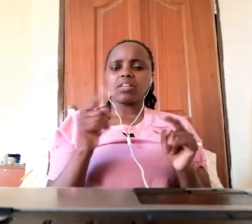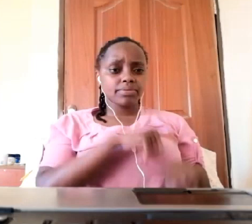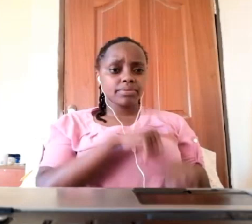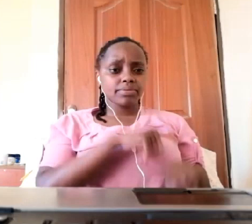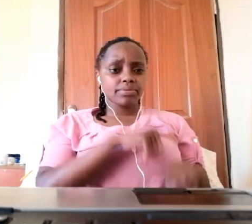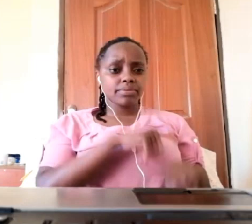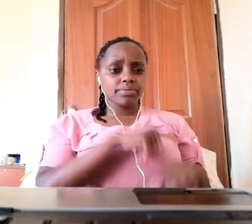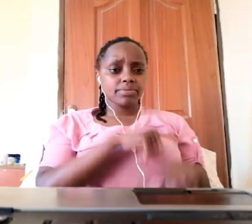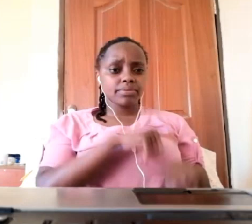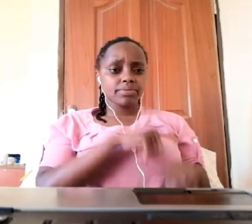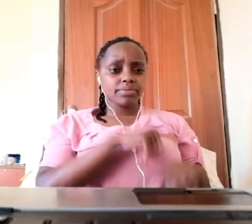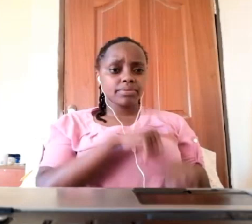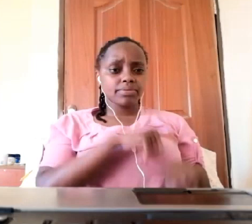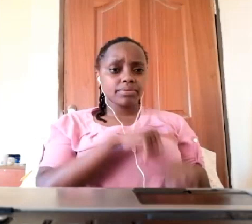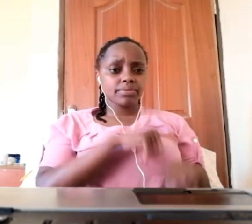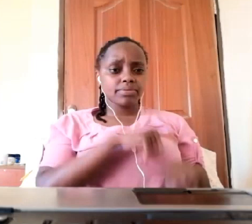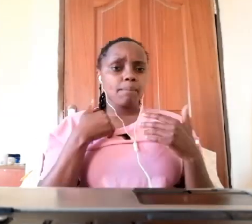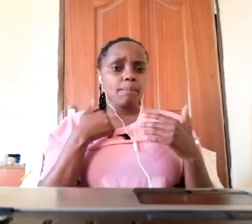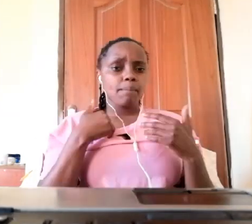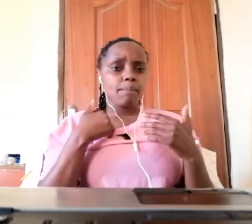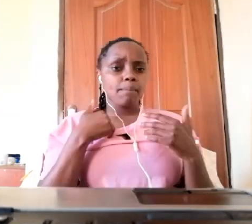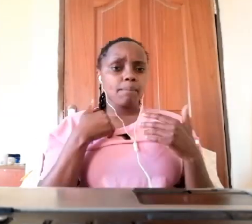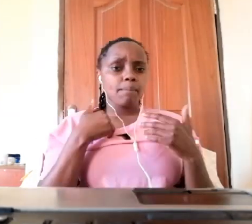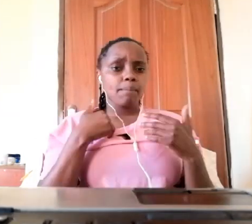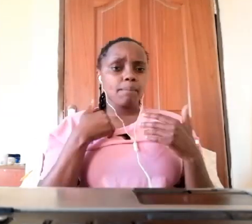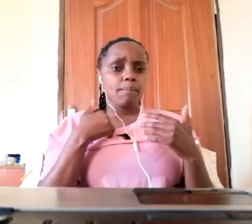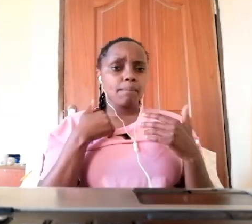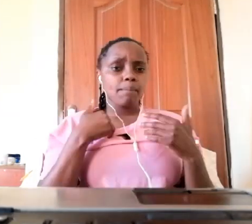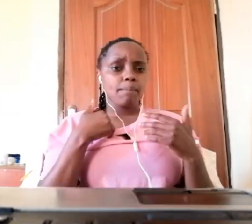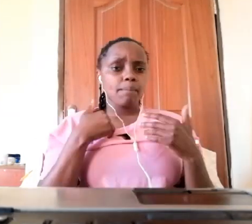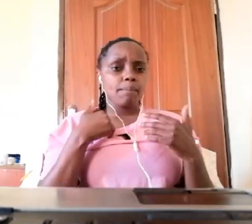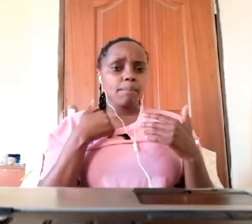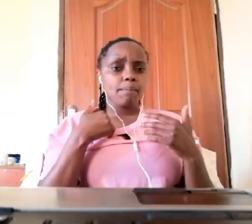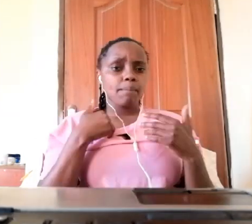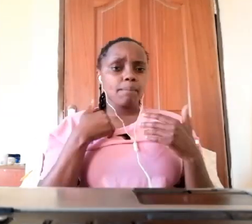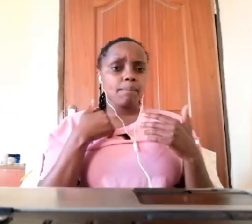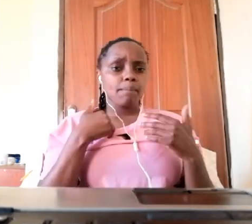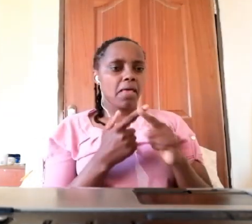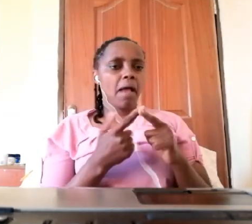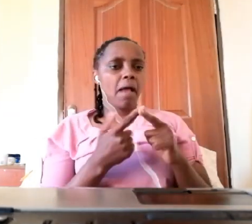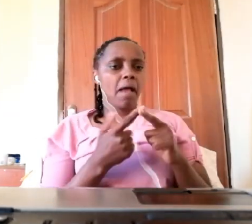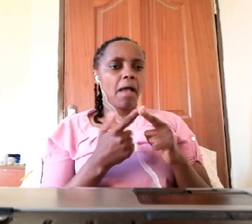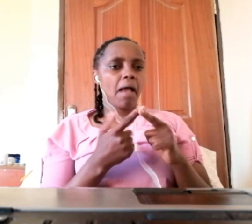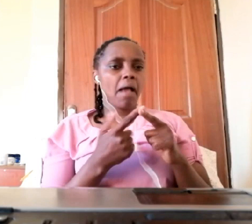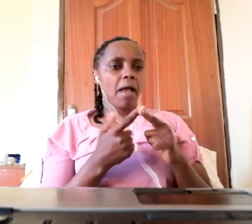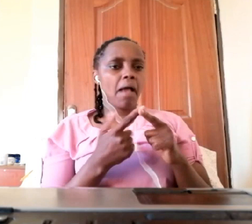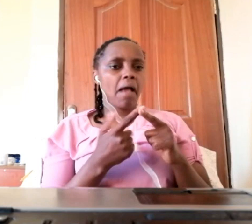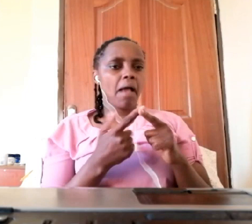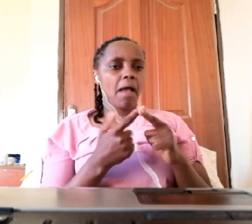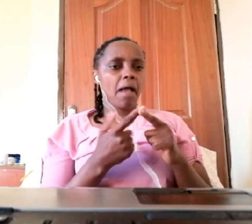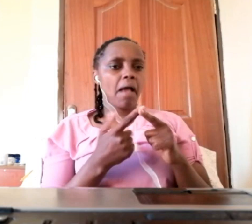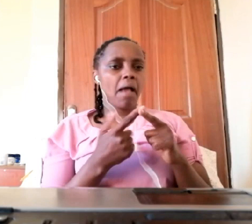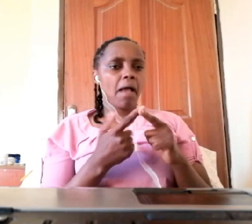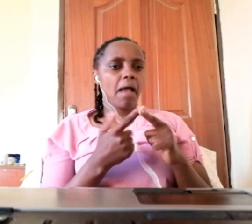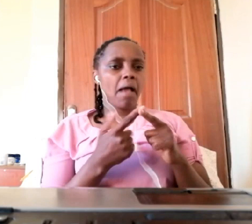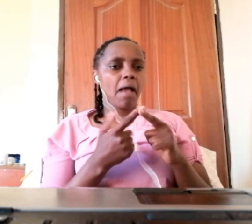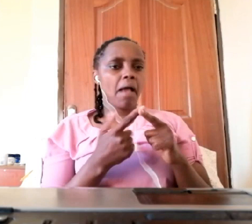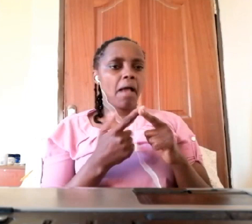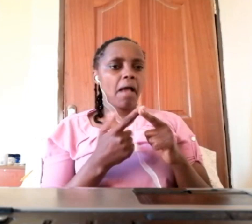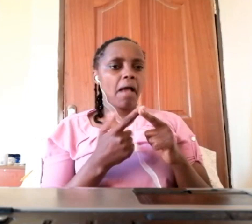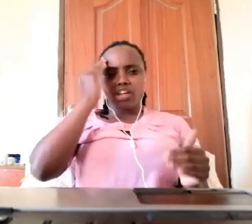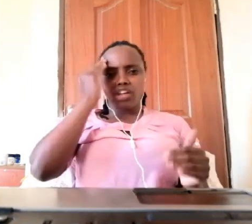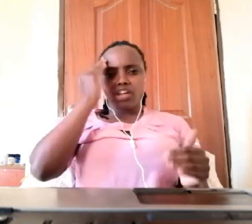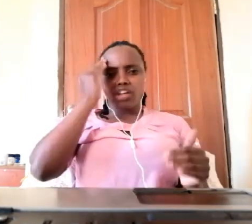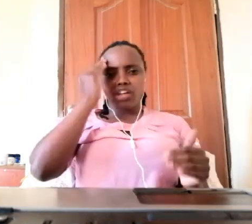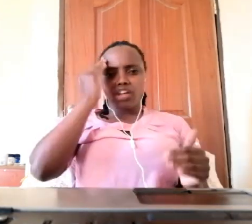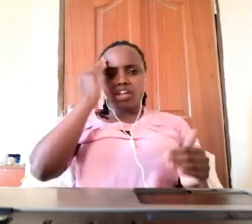what they would like to communicate to the committee, then they are starting from a point where now they know what they